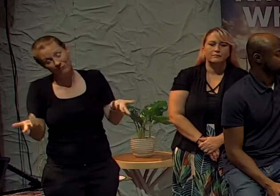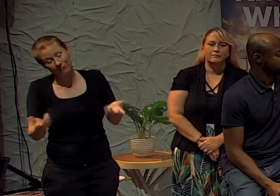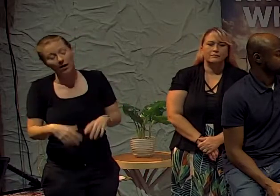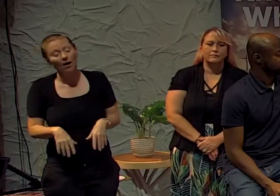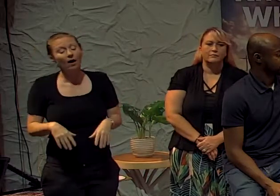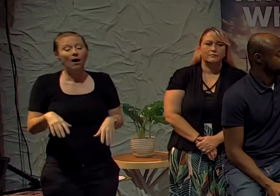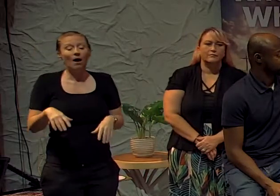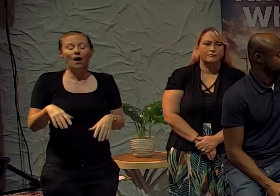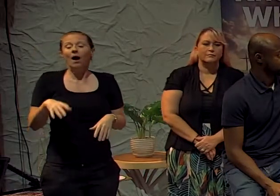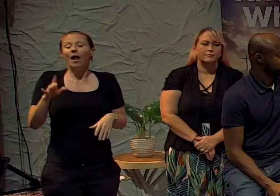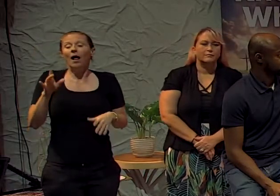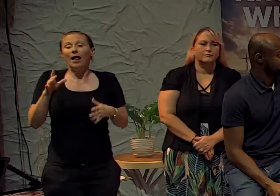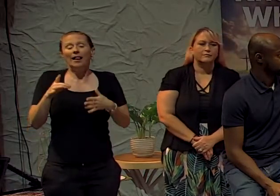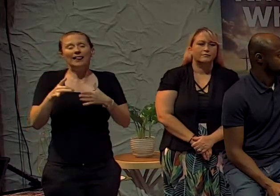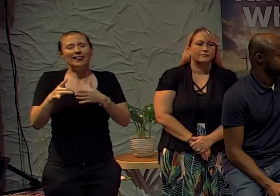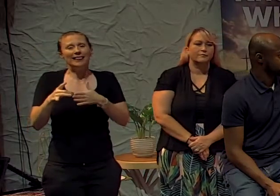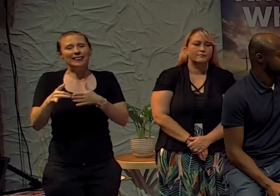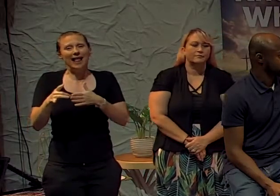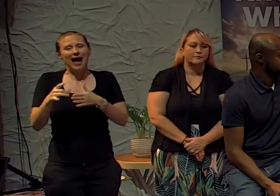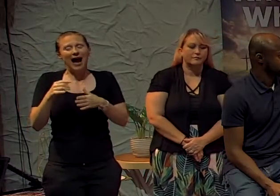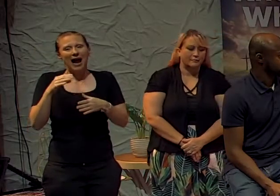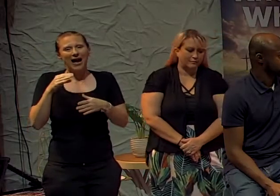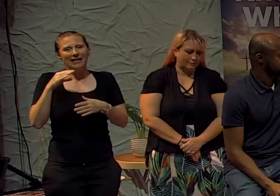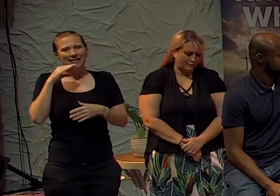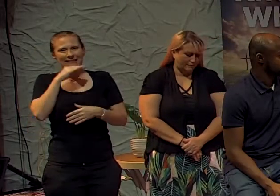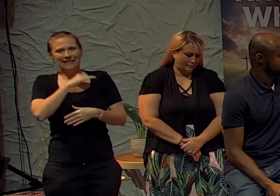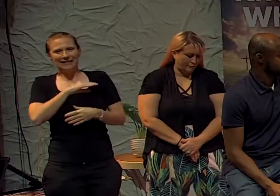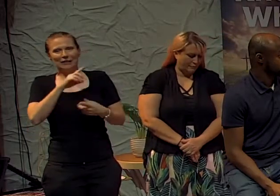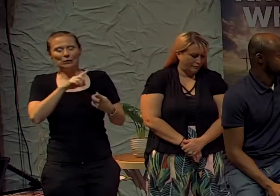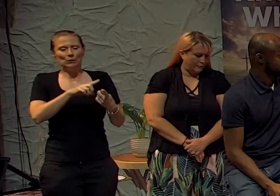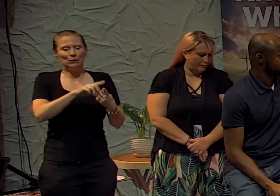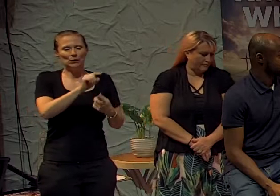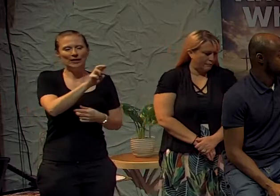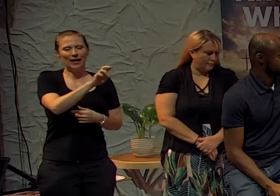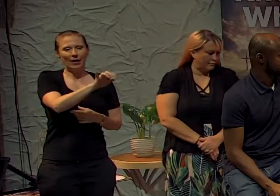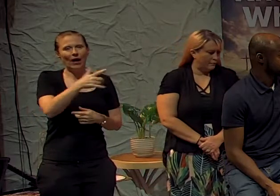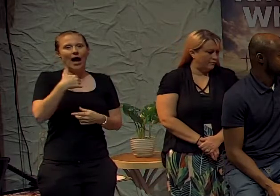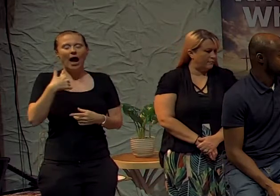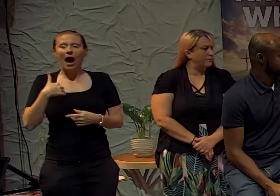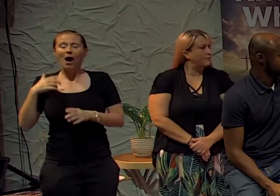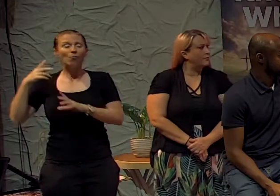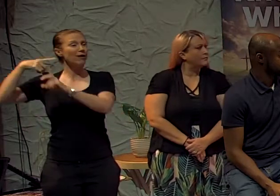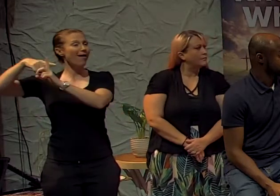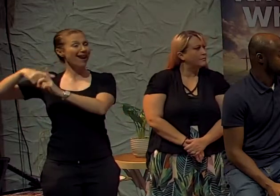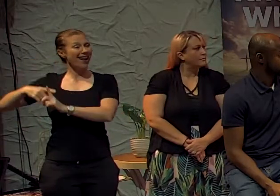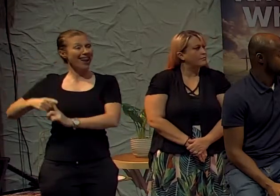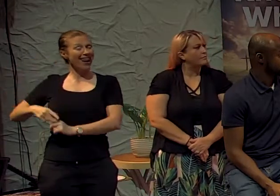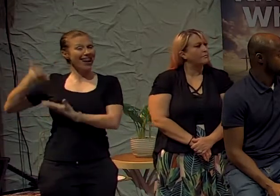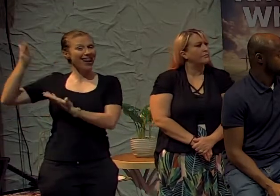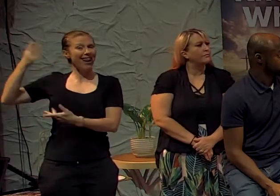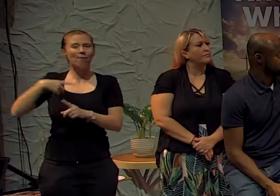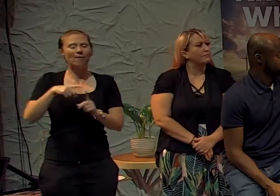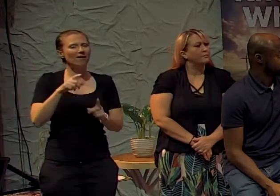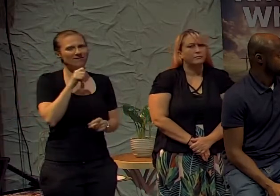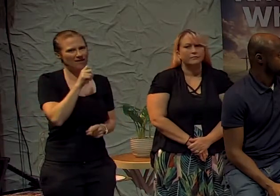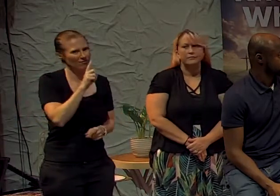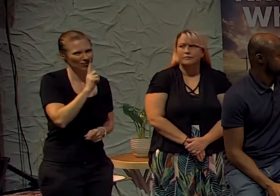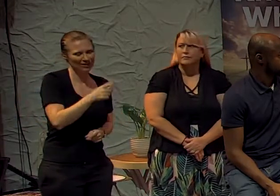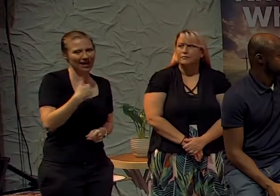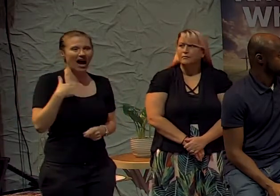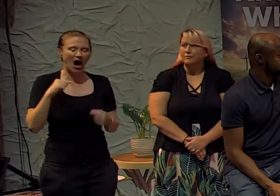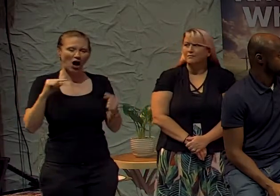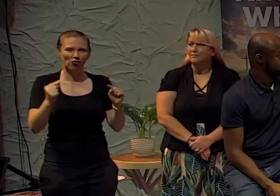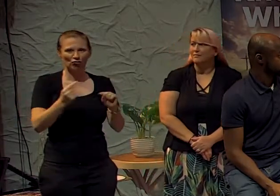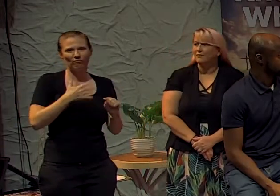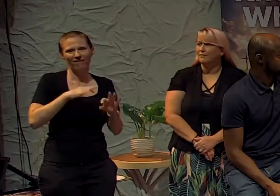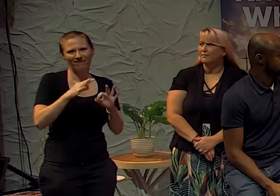And so it led to deceit towards Terry. It led to me painting things bright when they weren't. It led to me hurting